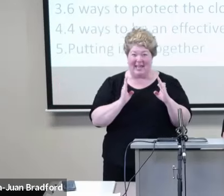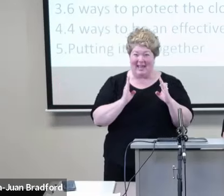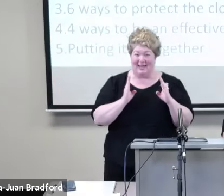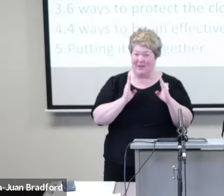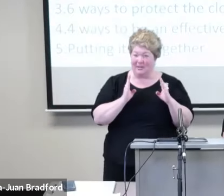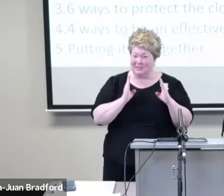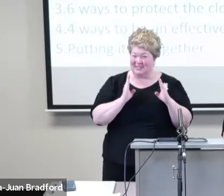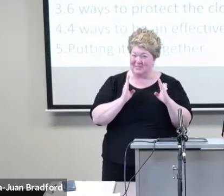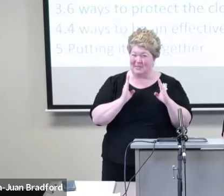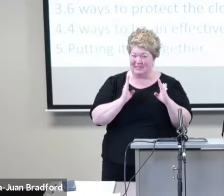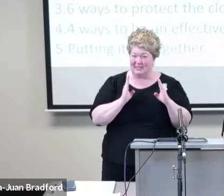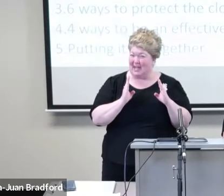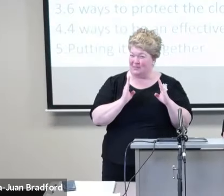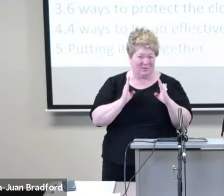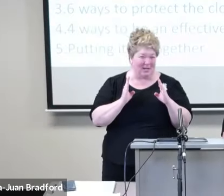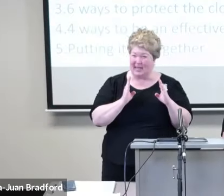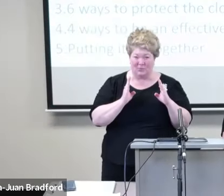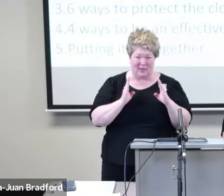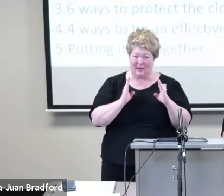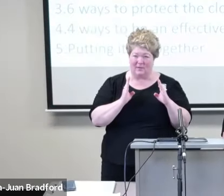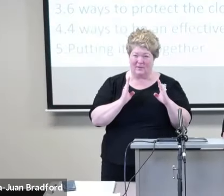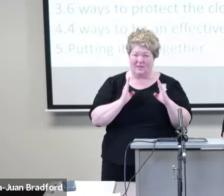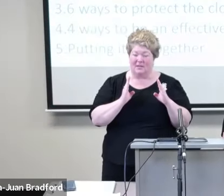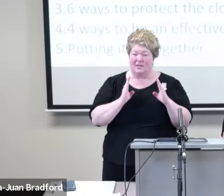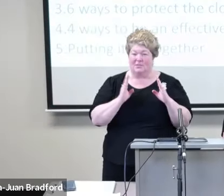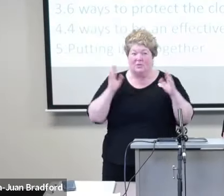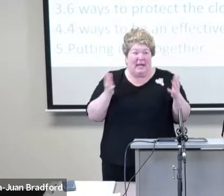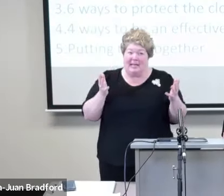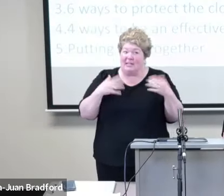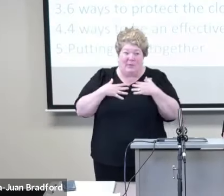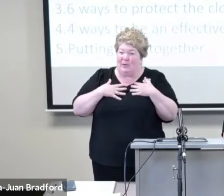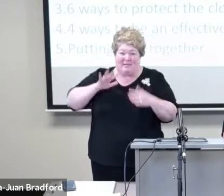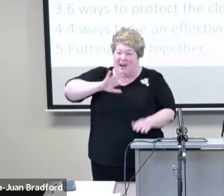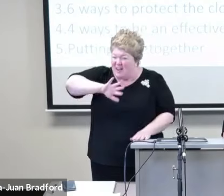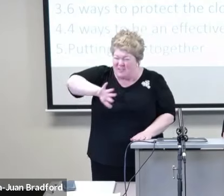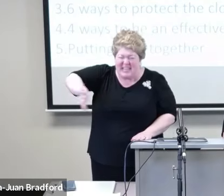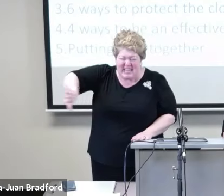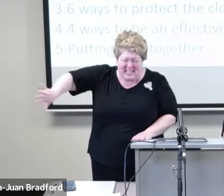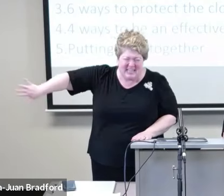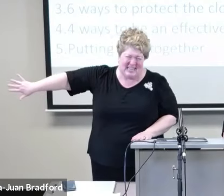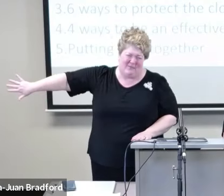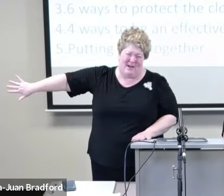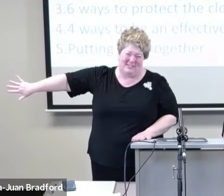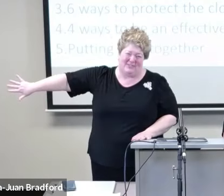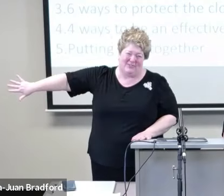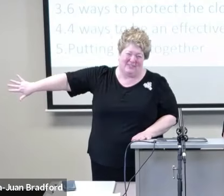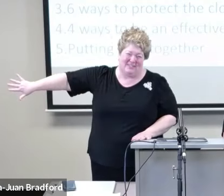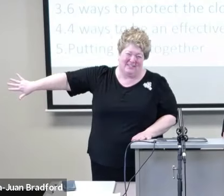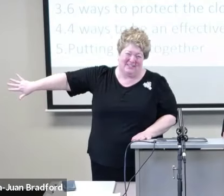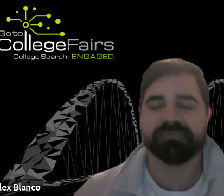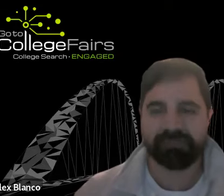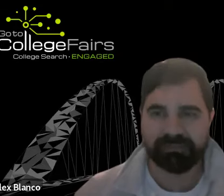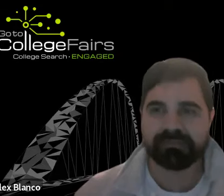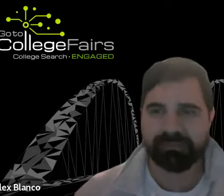ada america's a disabilities act we're not k-12 so technically we don't have to honor anything from high school